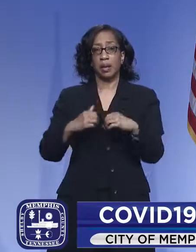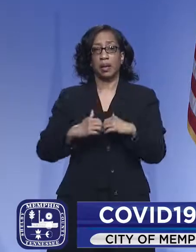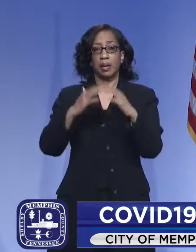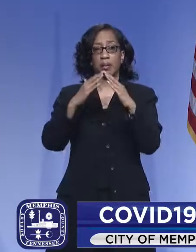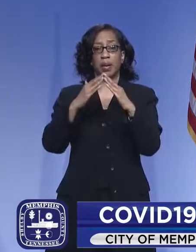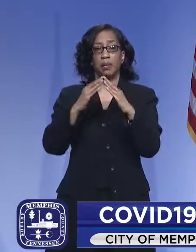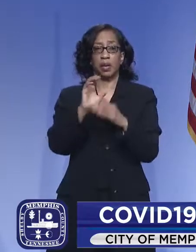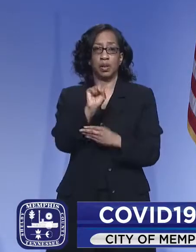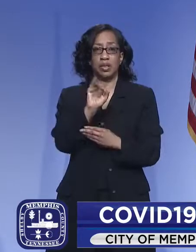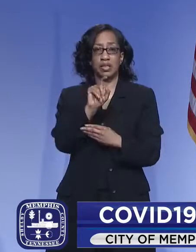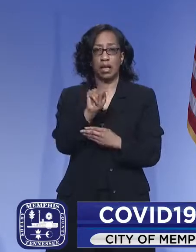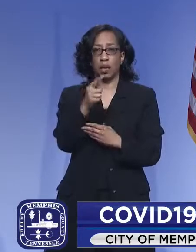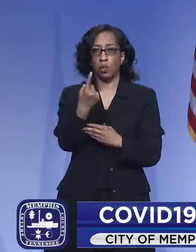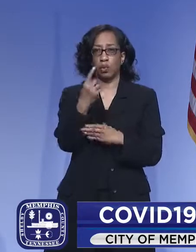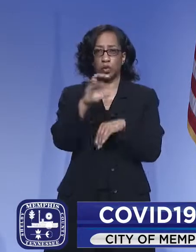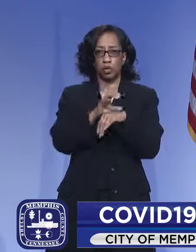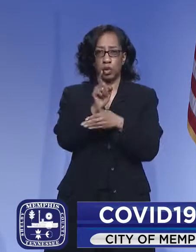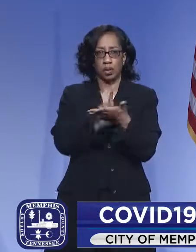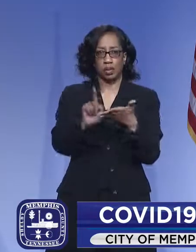churches next week.